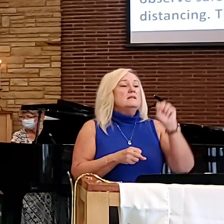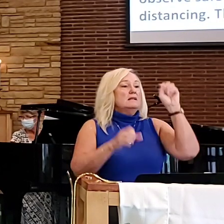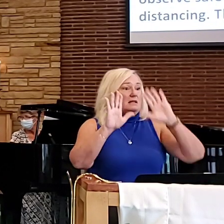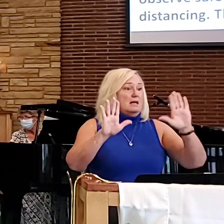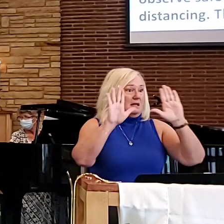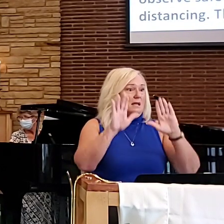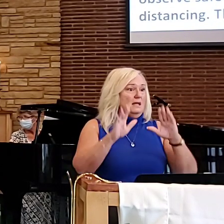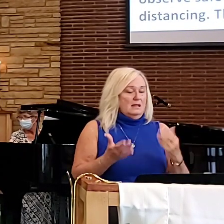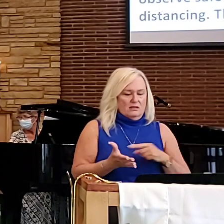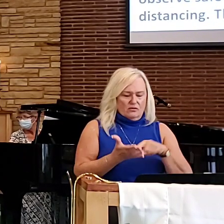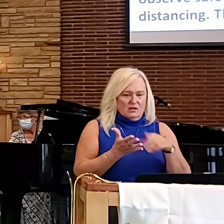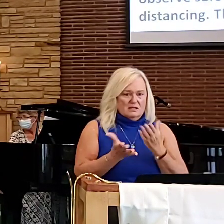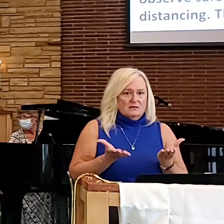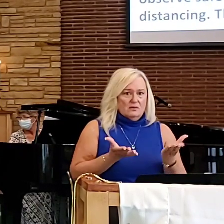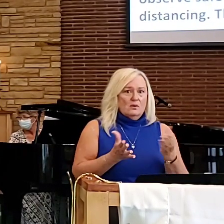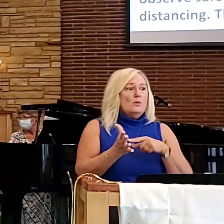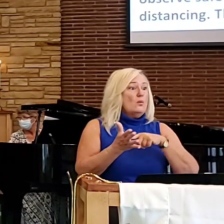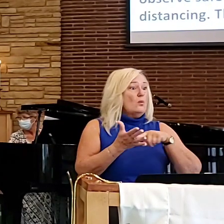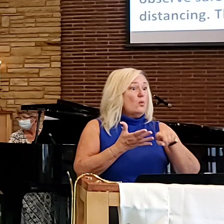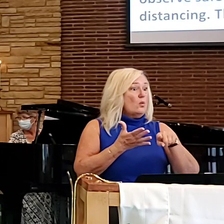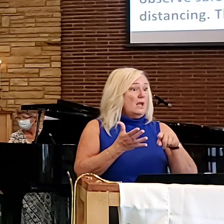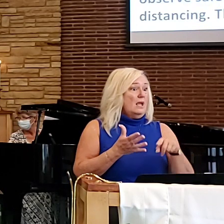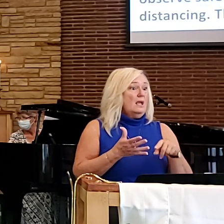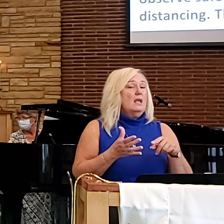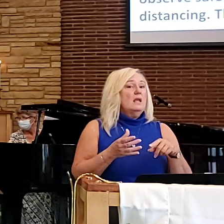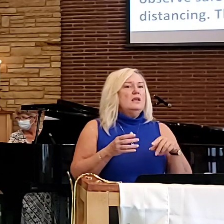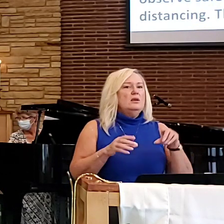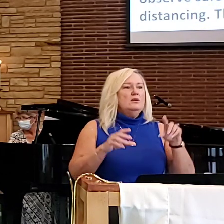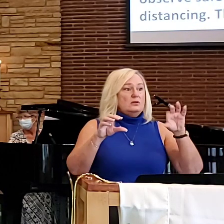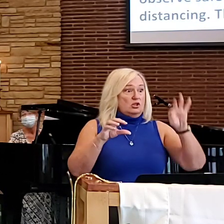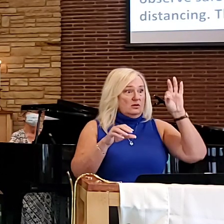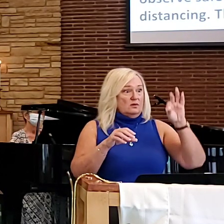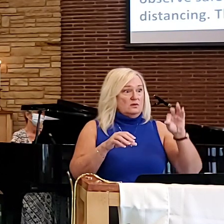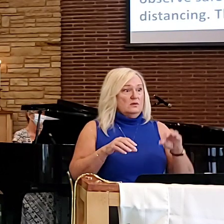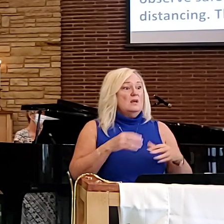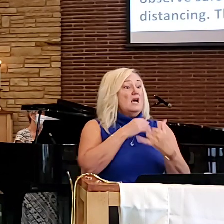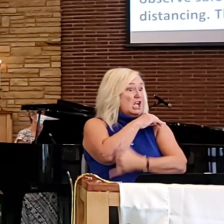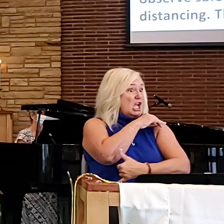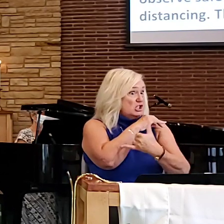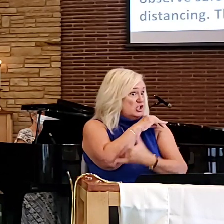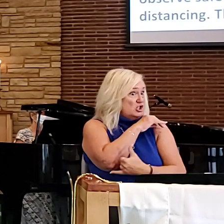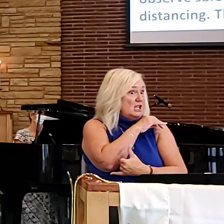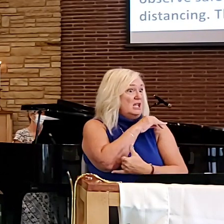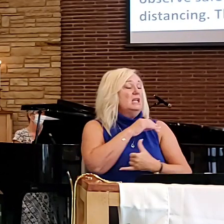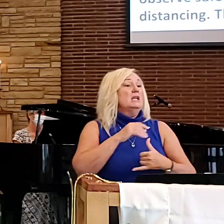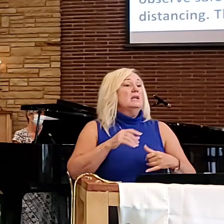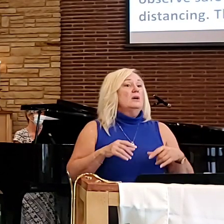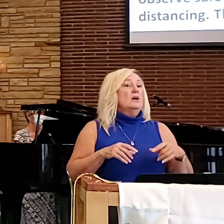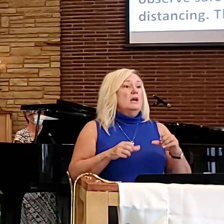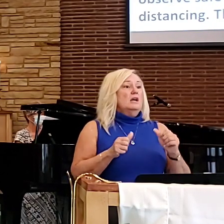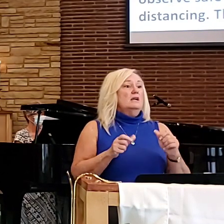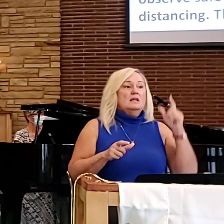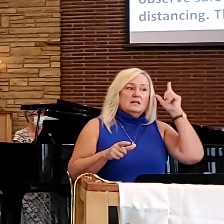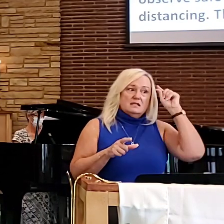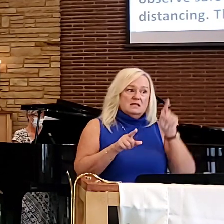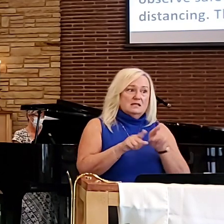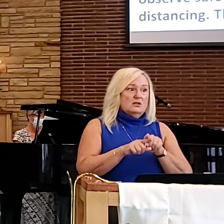week, I would ask that you choose a country, or even our sister island, Puerto Rico,